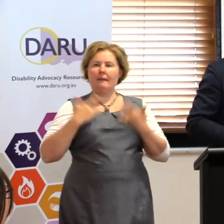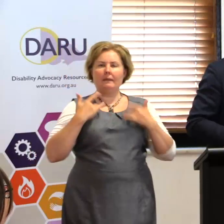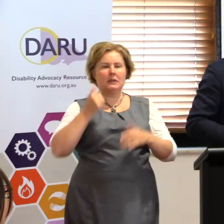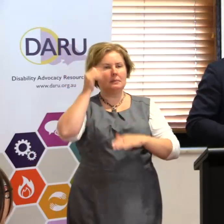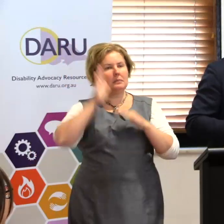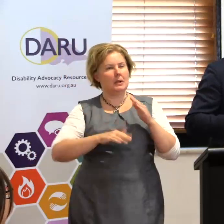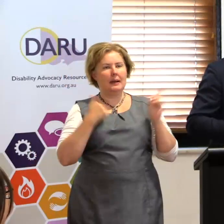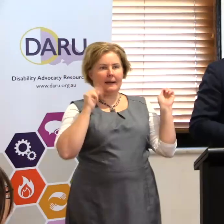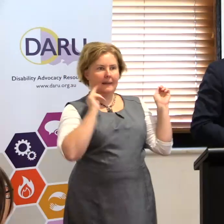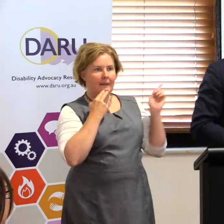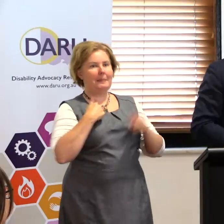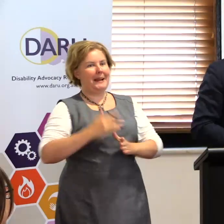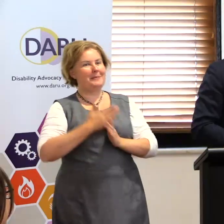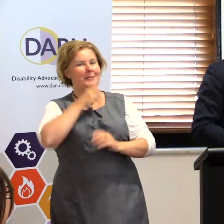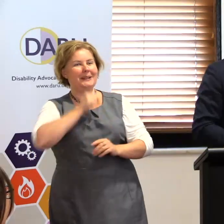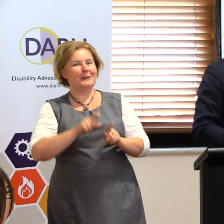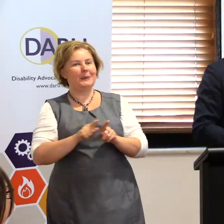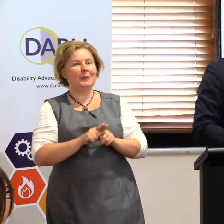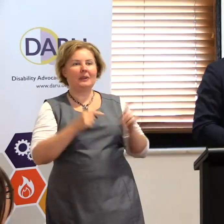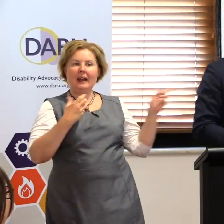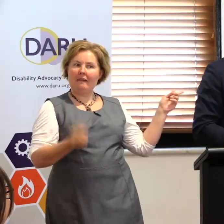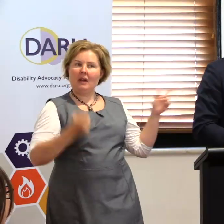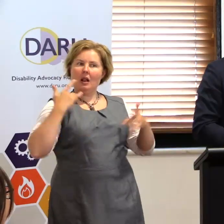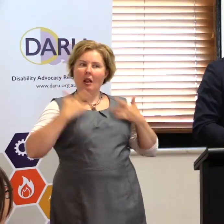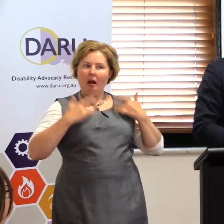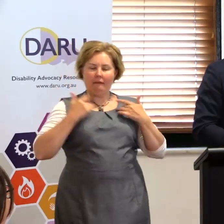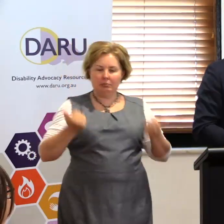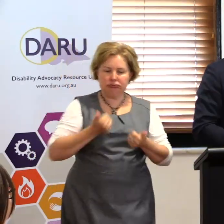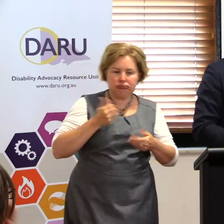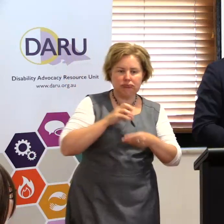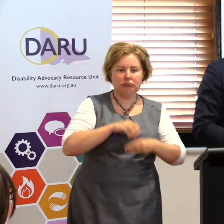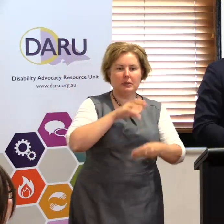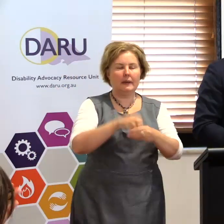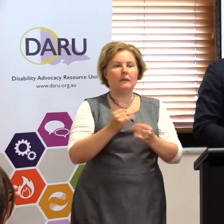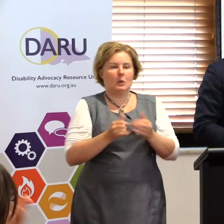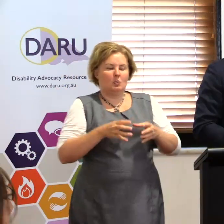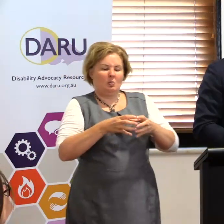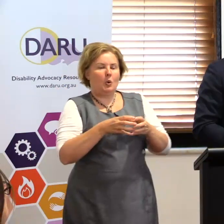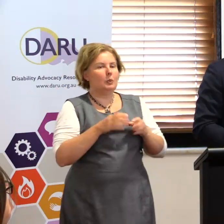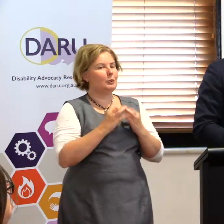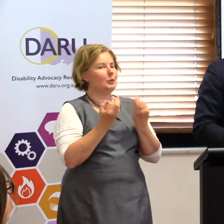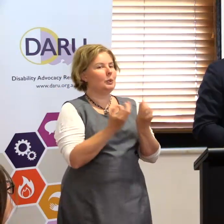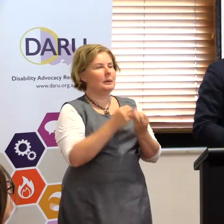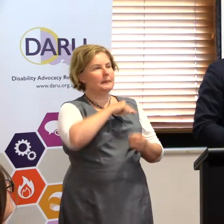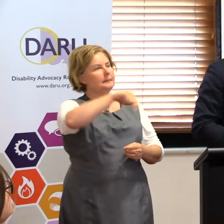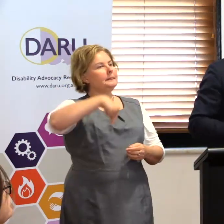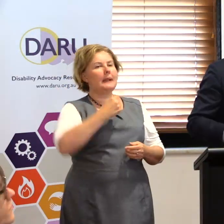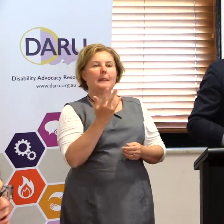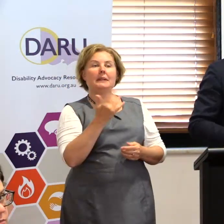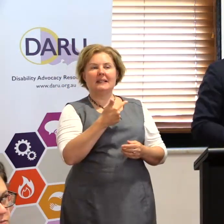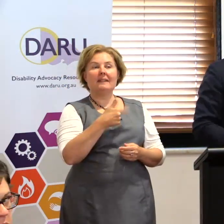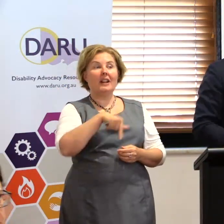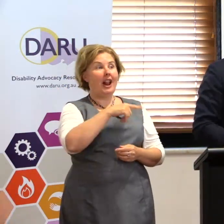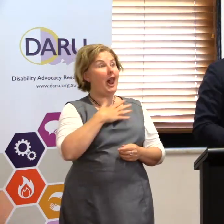happening in our life, into the work that we do. We're quite a small organisation. There's about 7 of us. We like to say